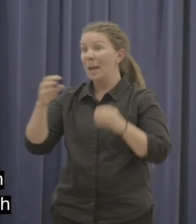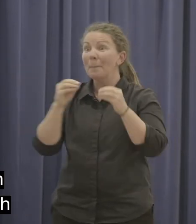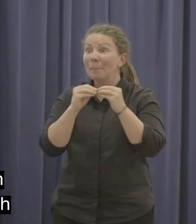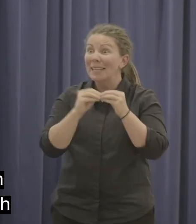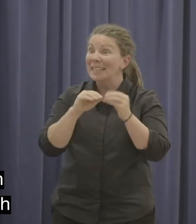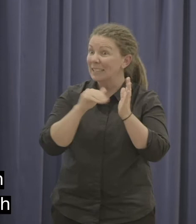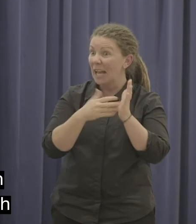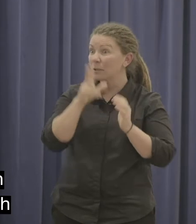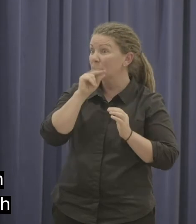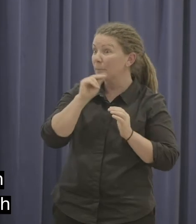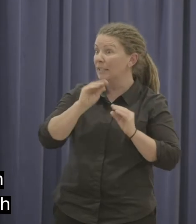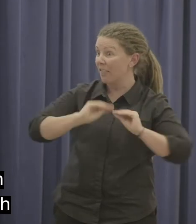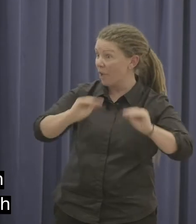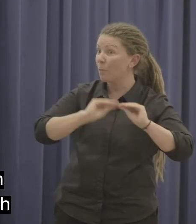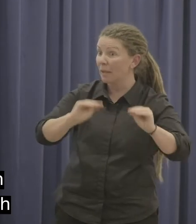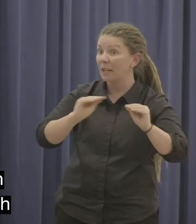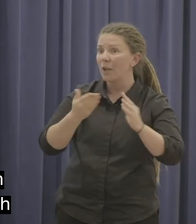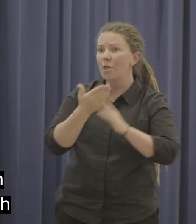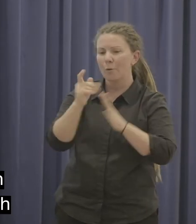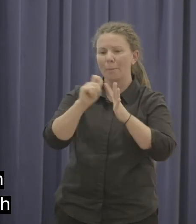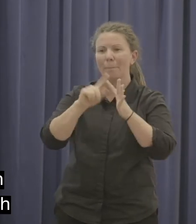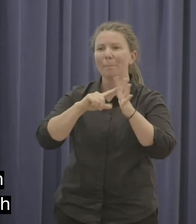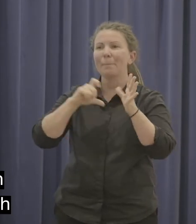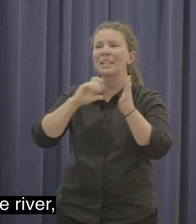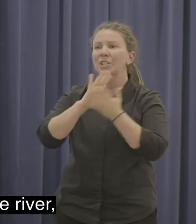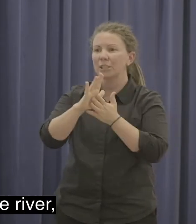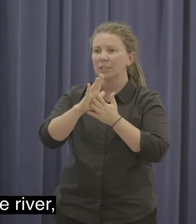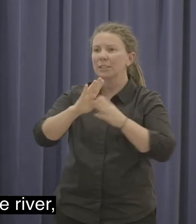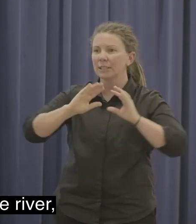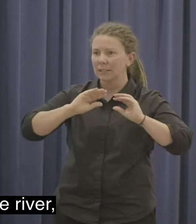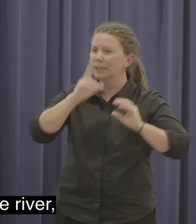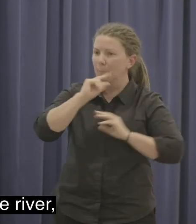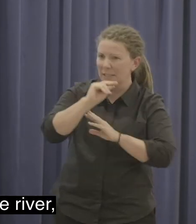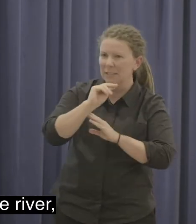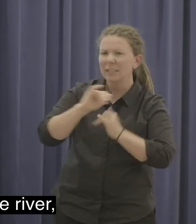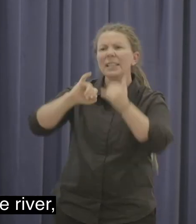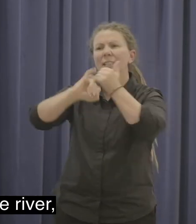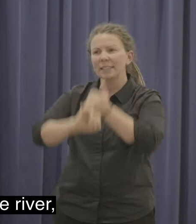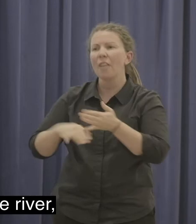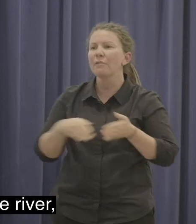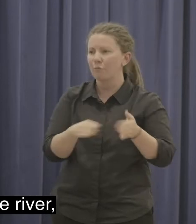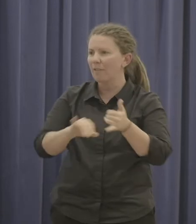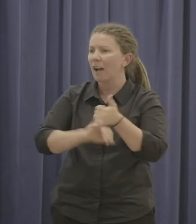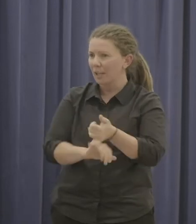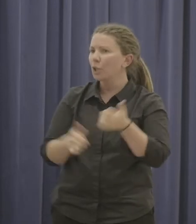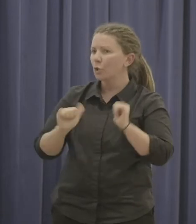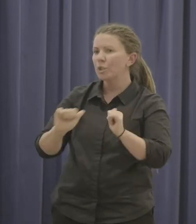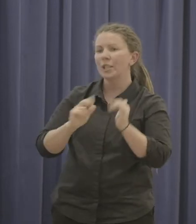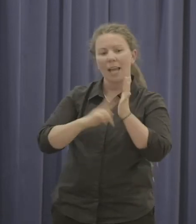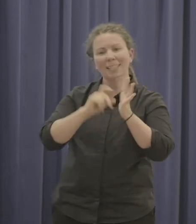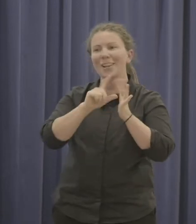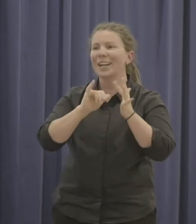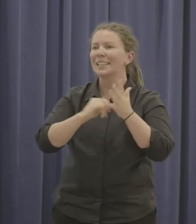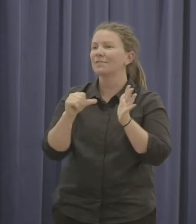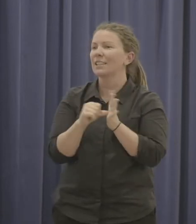Billy now receives speech therapy with Peach Speech, based in Coolbellup, south of the river, using her